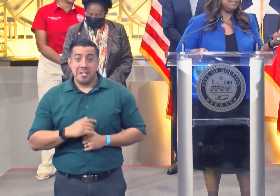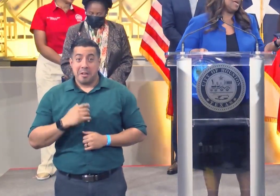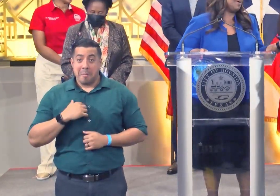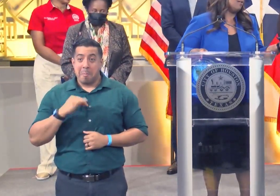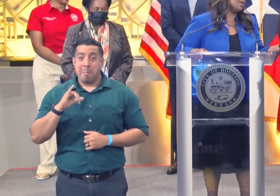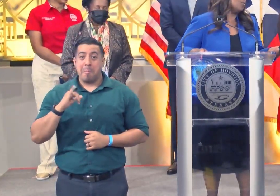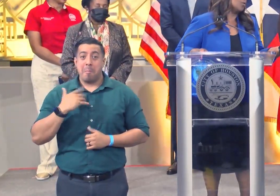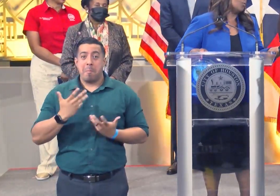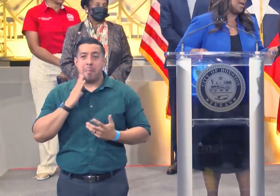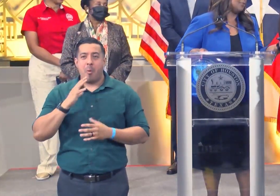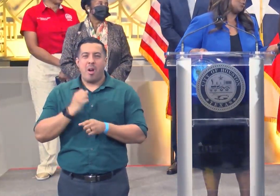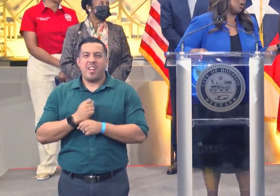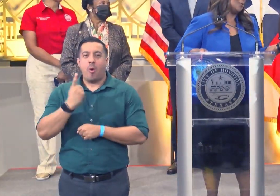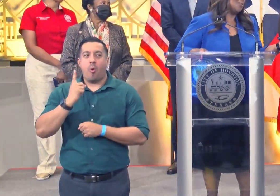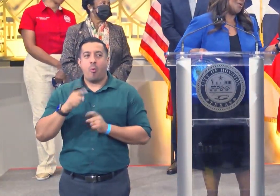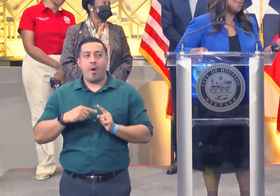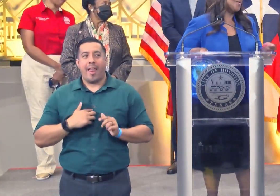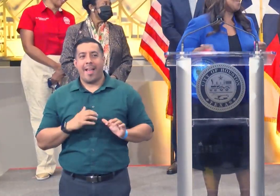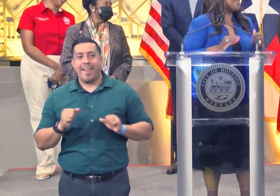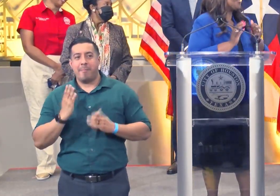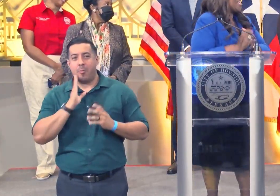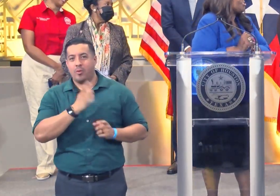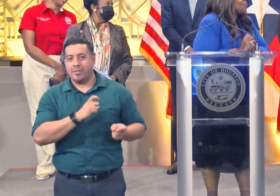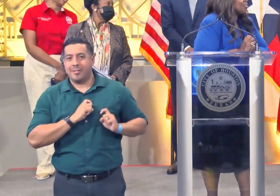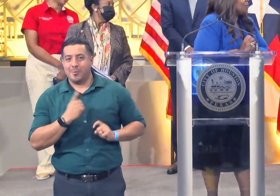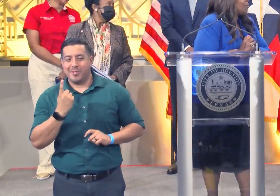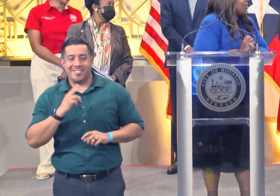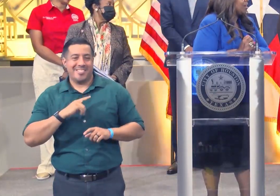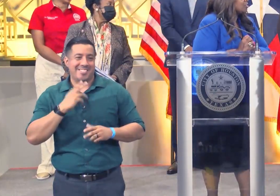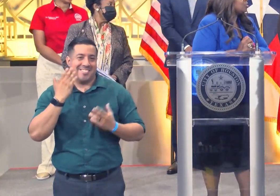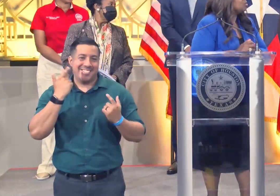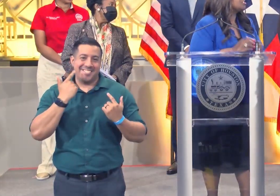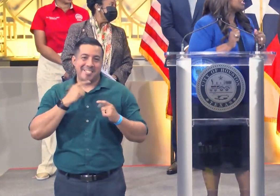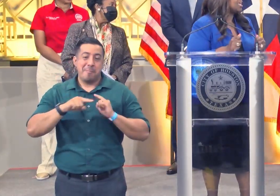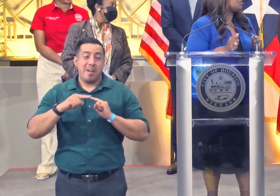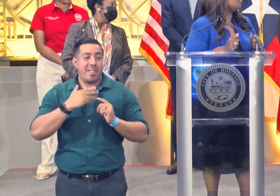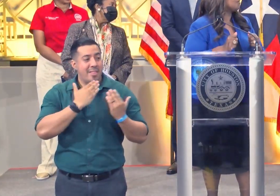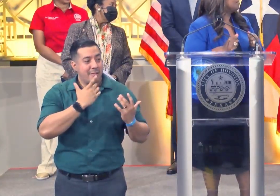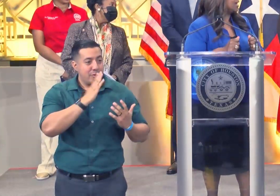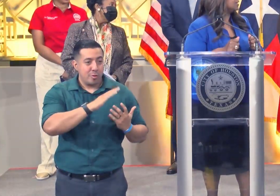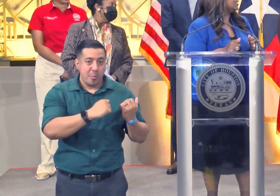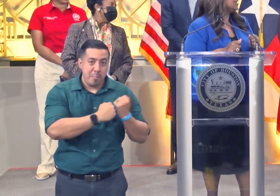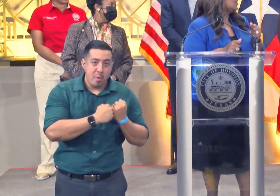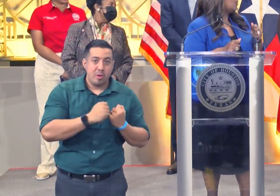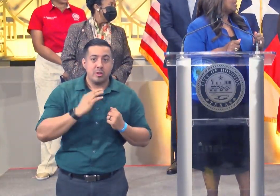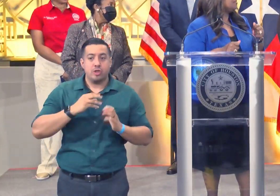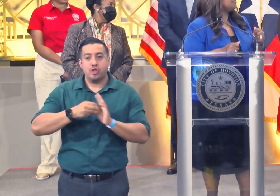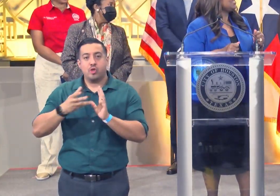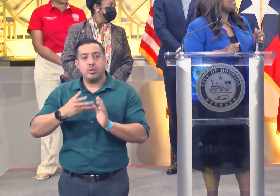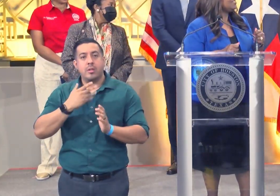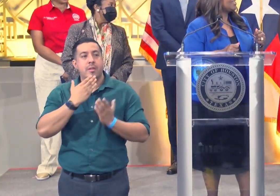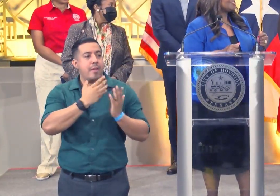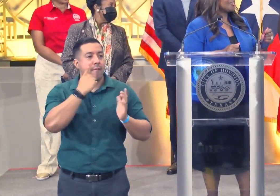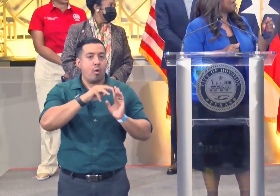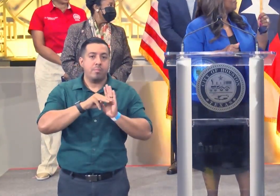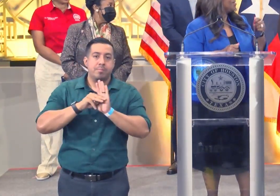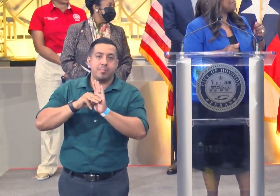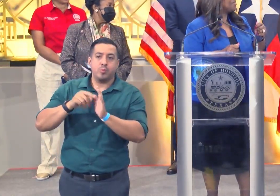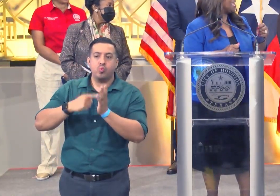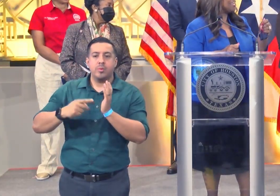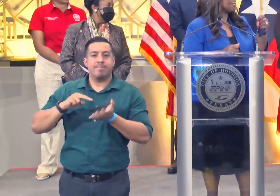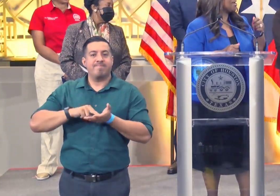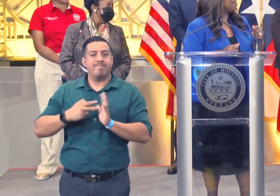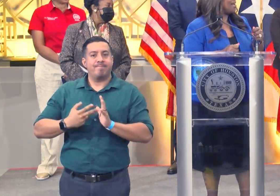it takes. So maybe I'll get one on the way out the door. I don't know. But thank you for supporting our students. Thank you for modeling what it means to come